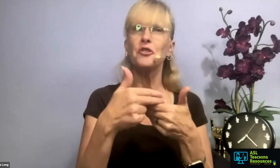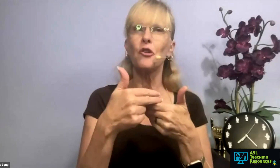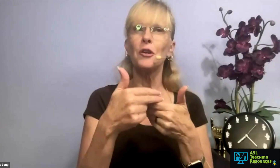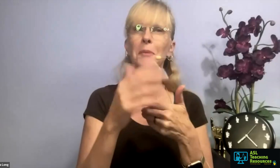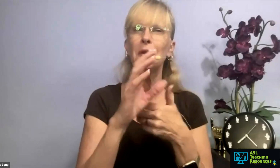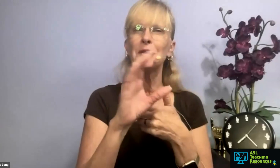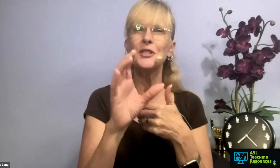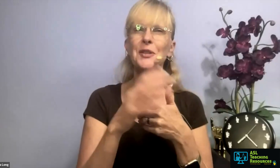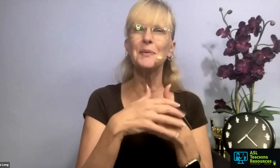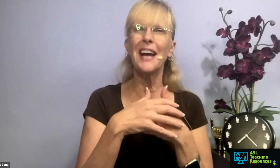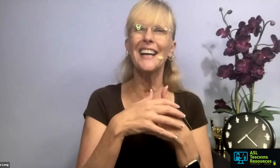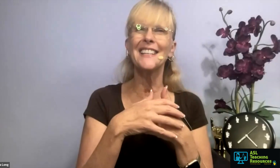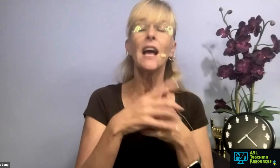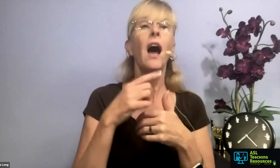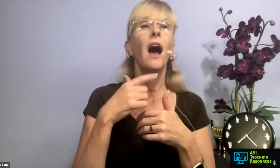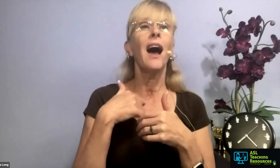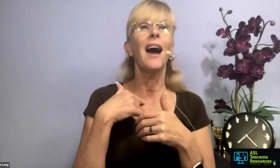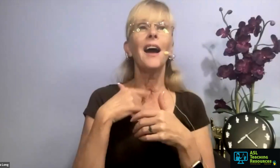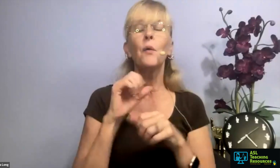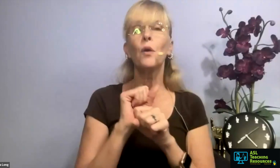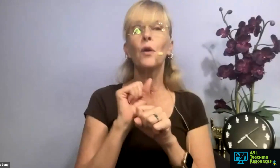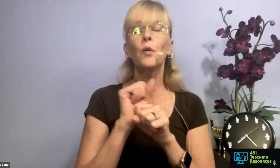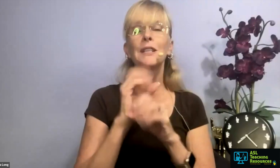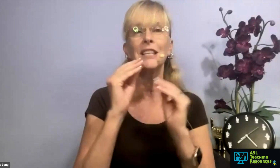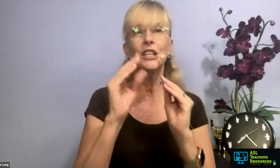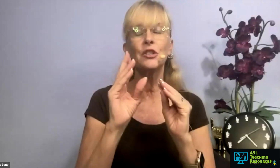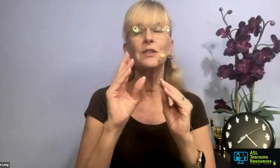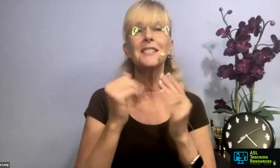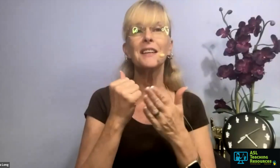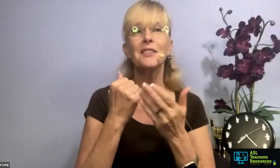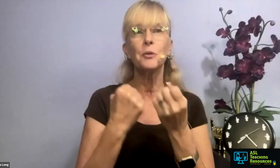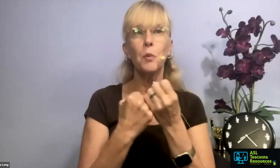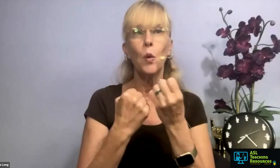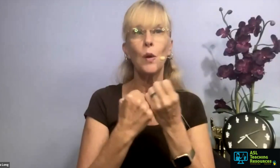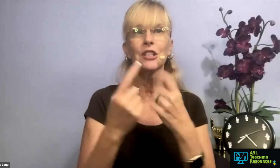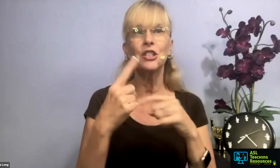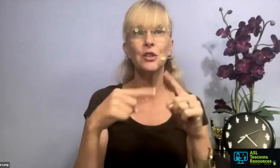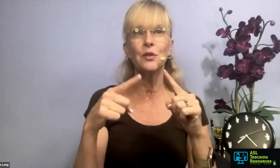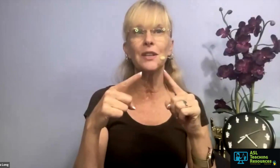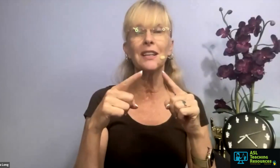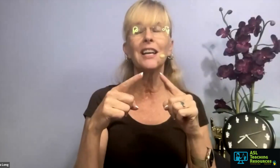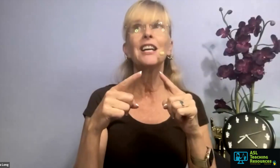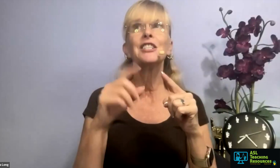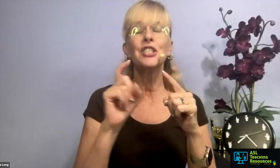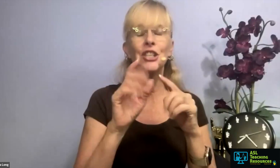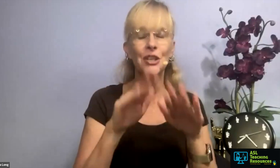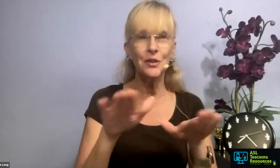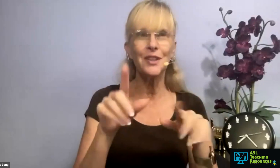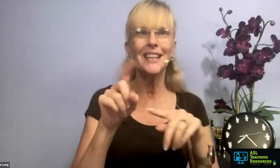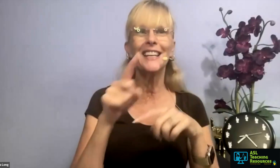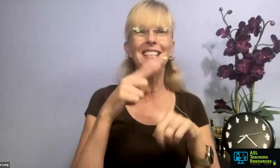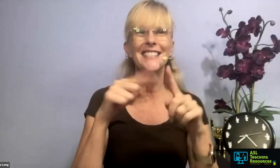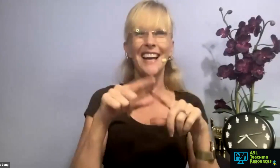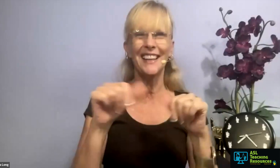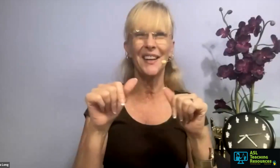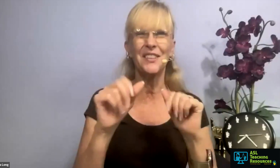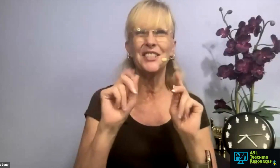Join me on Zoom, guys. I work with teachers supporting children needing sign language,